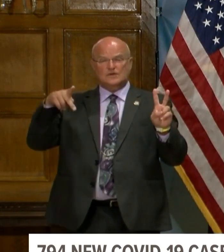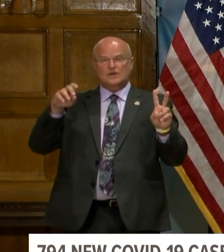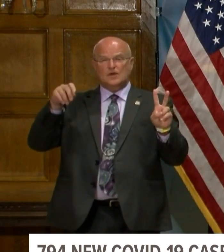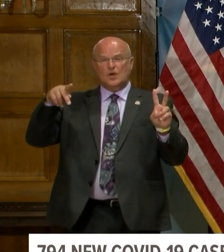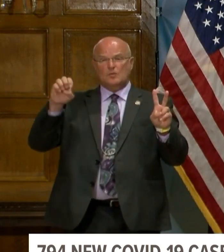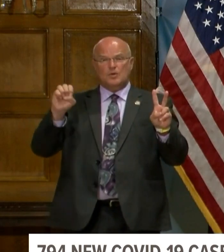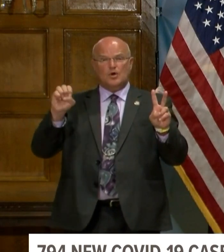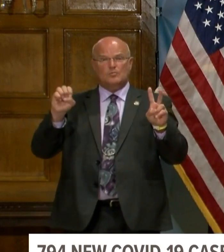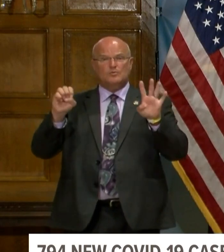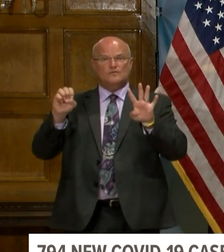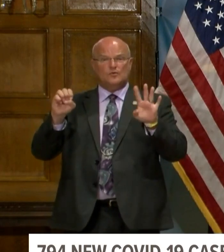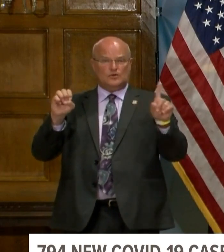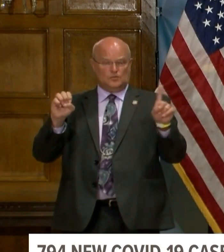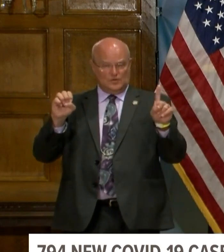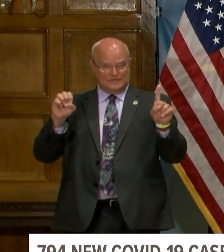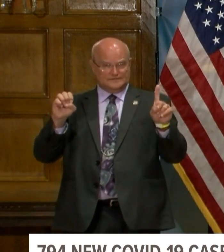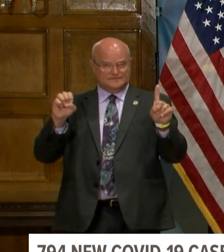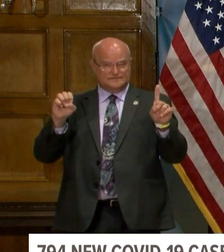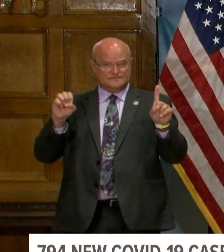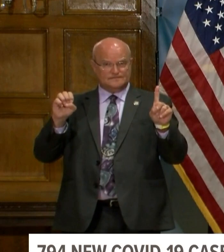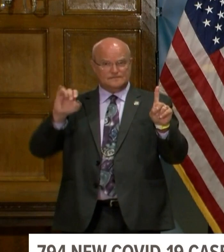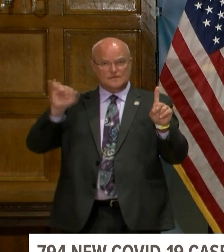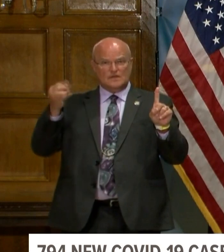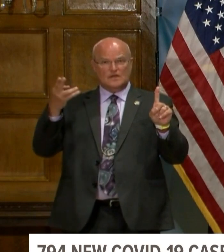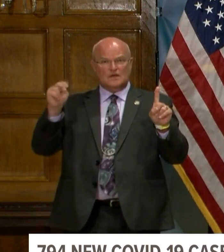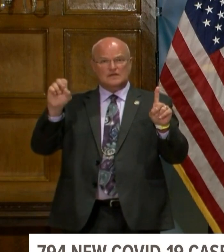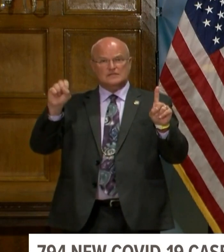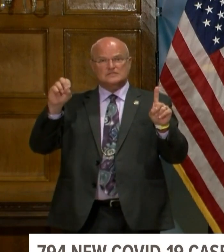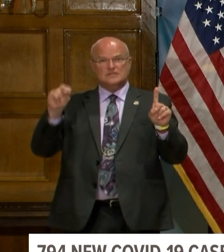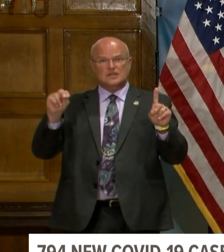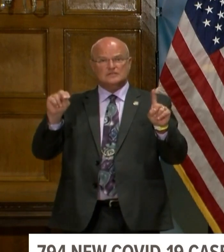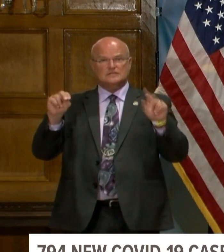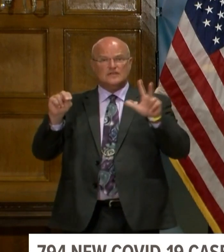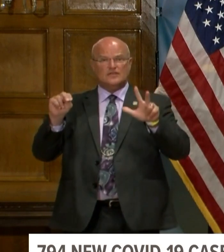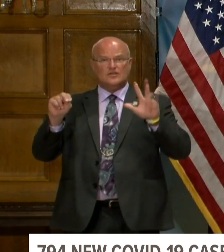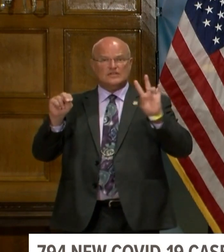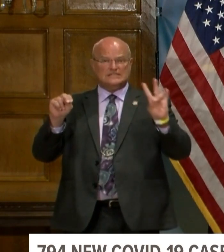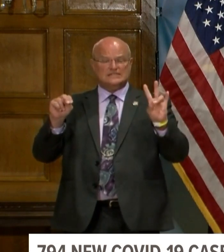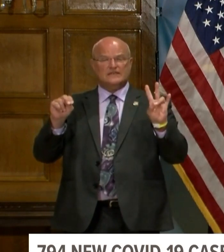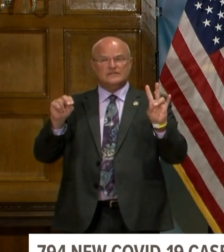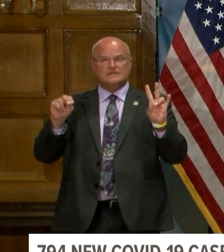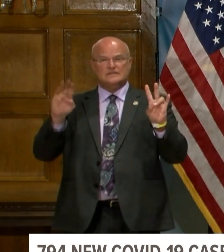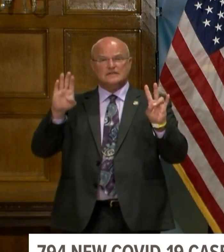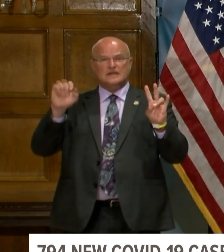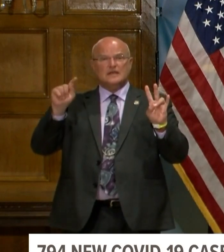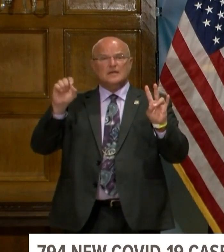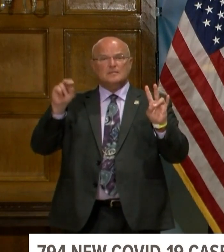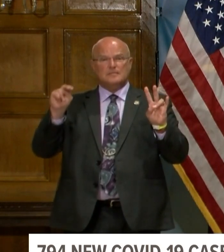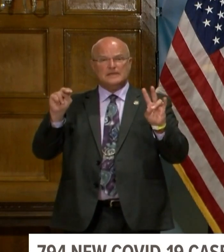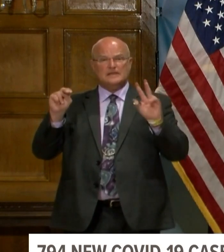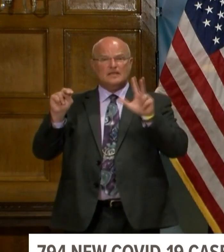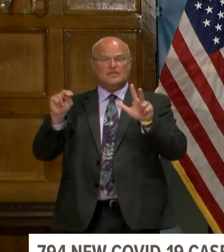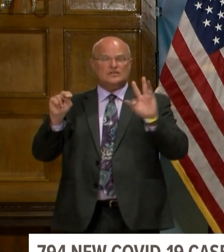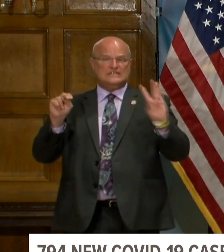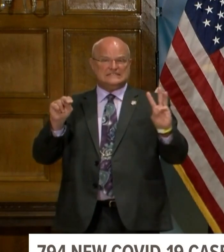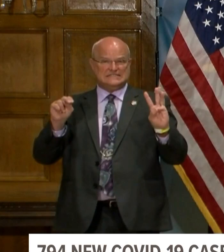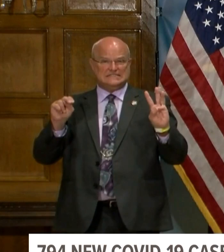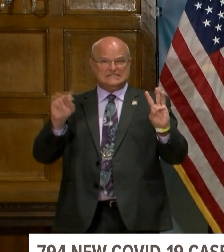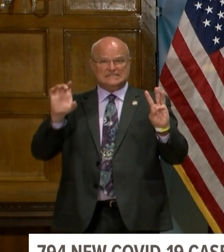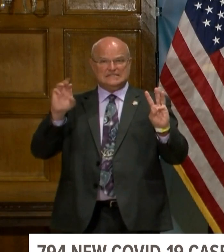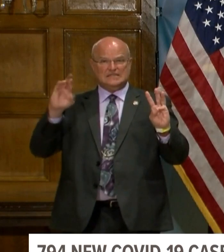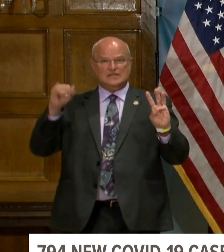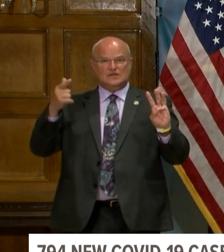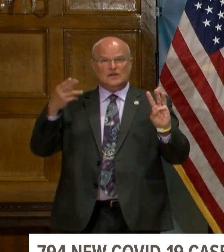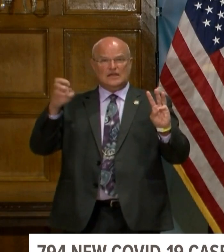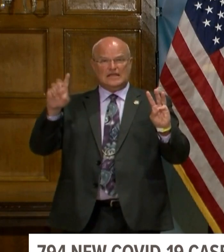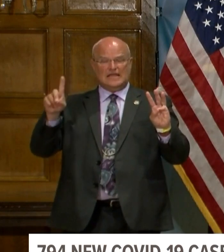Pope County had 41. Johnson 37. Benton County 36. Craig